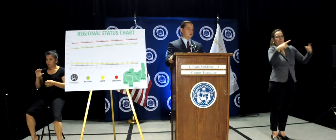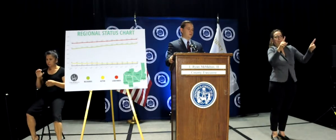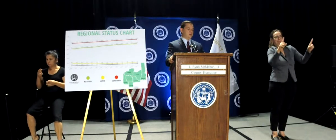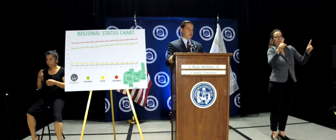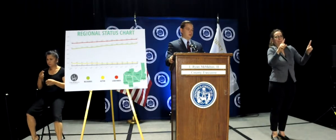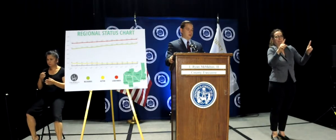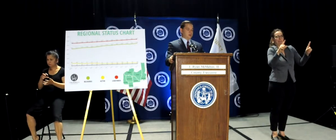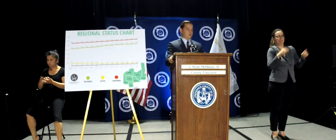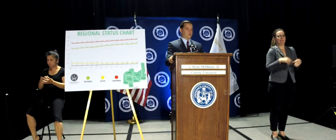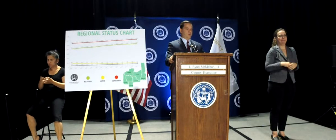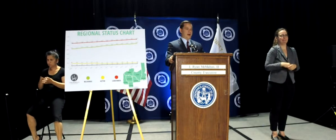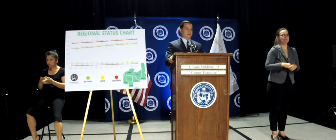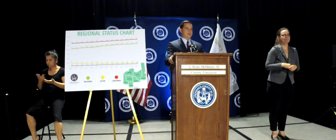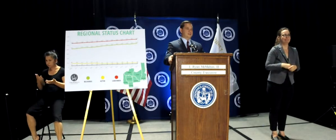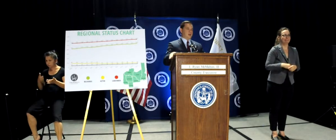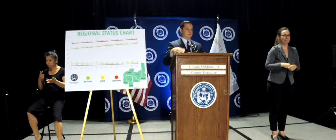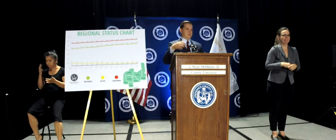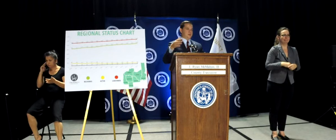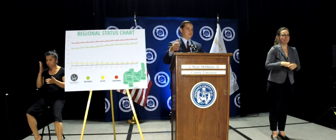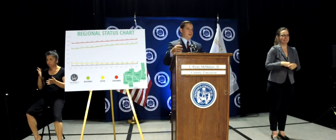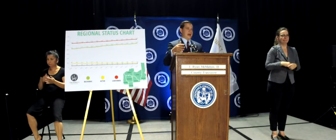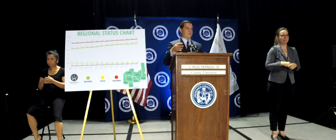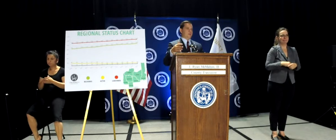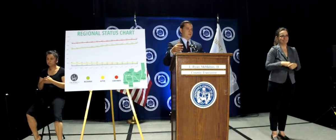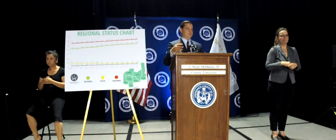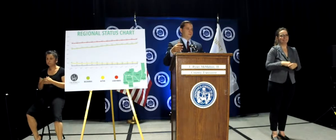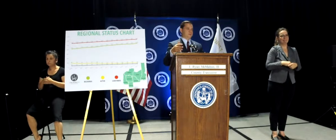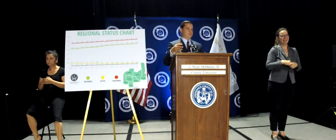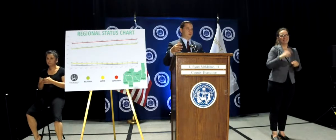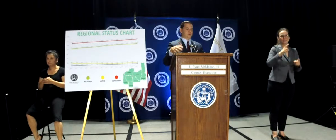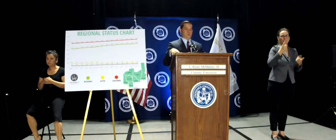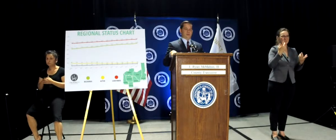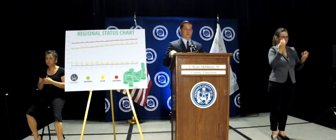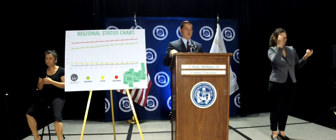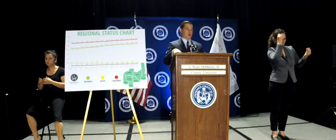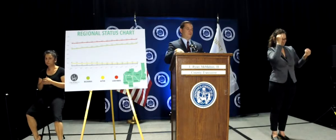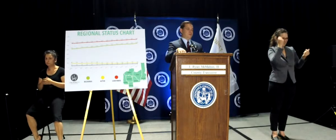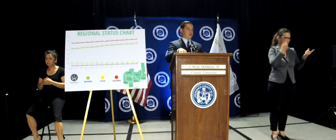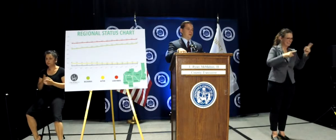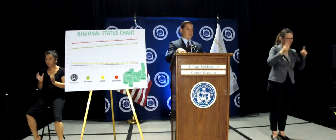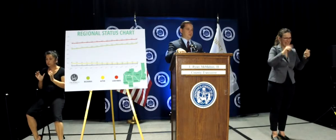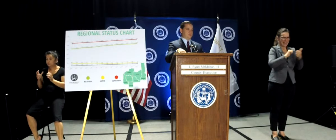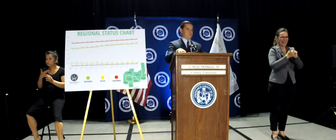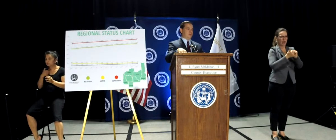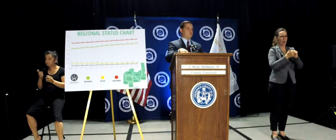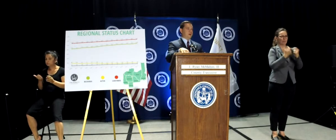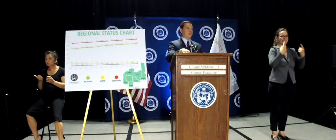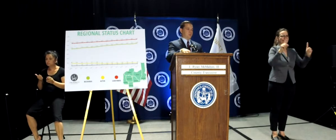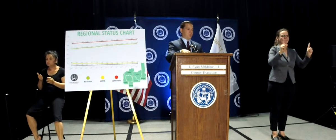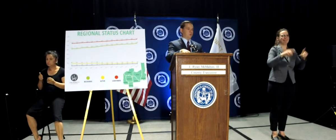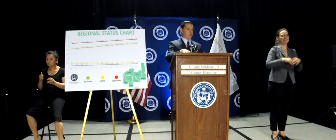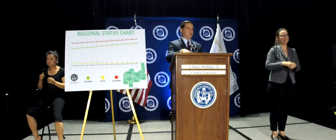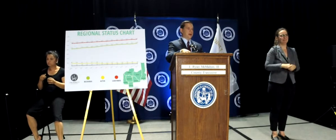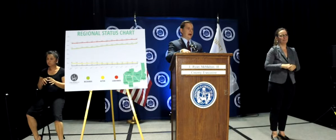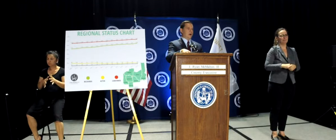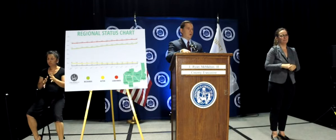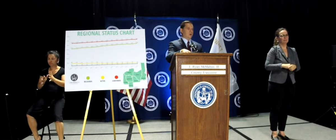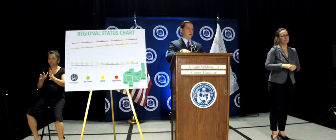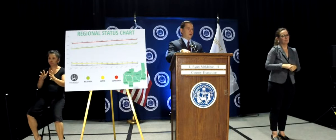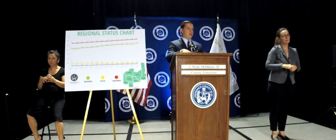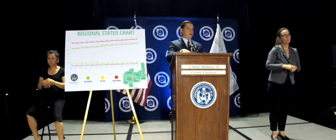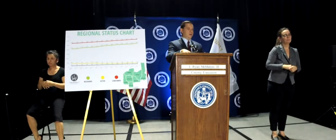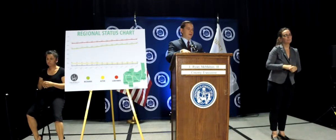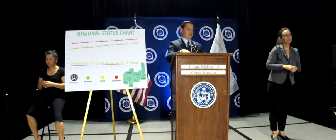But certainly, if we want these types of things to happen, we need to starve this virus much better than what we're doing